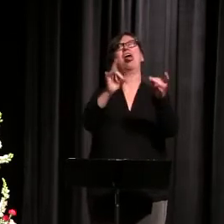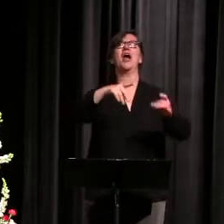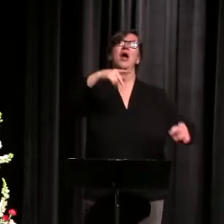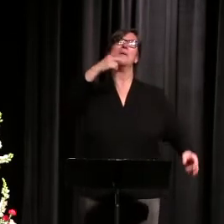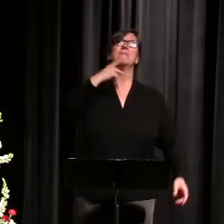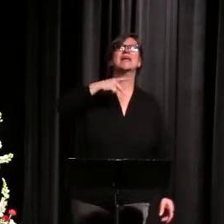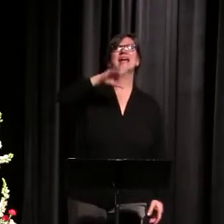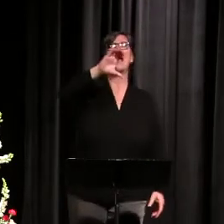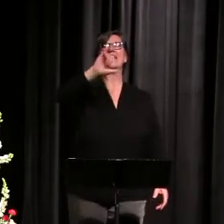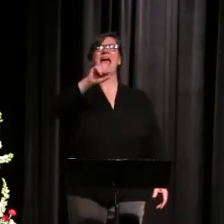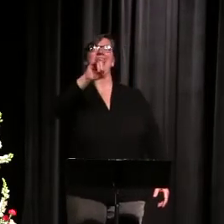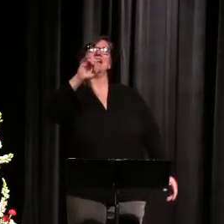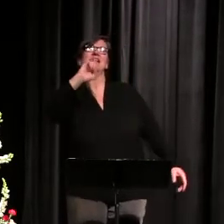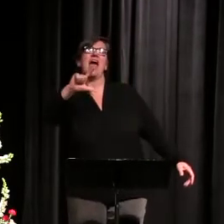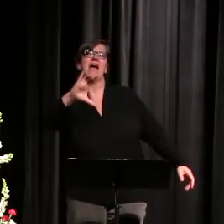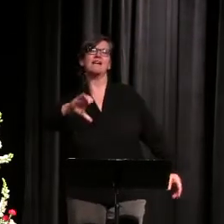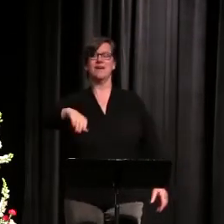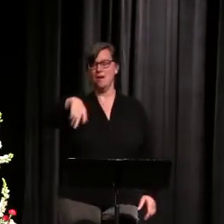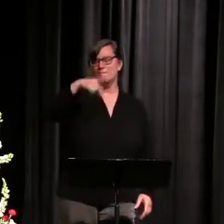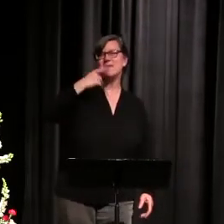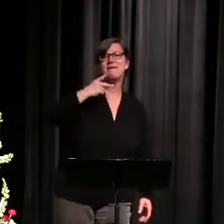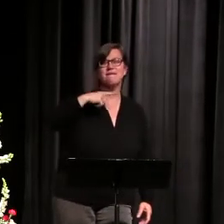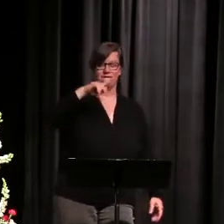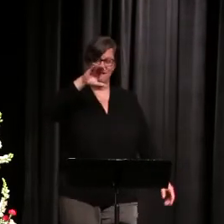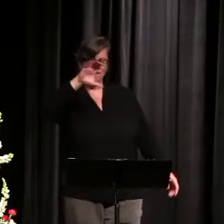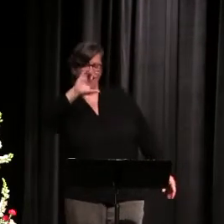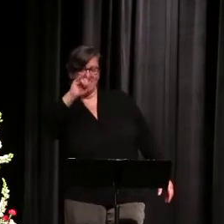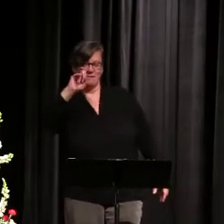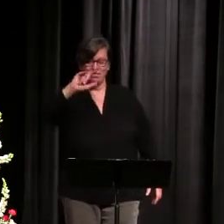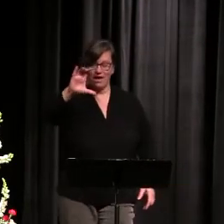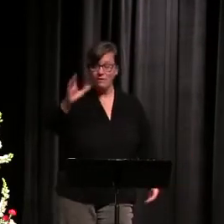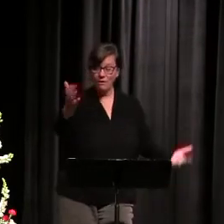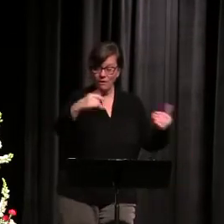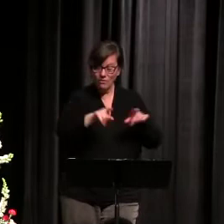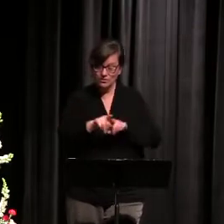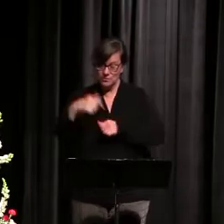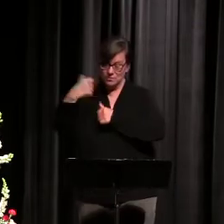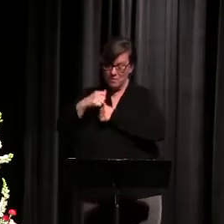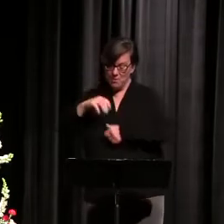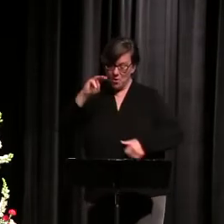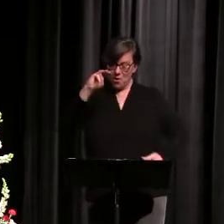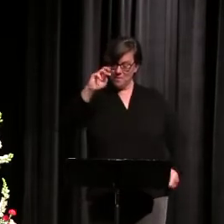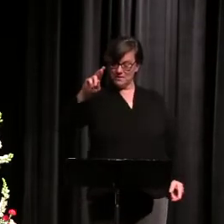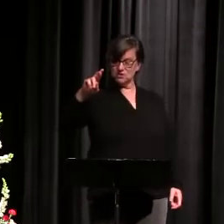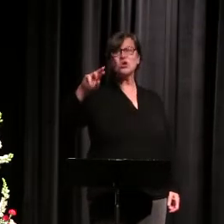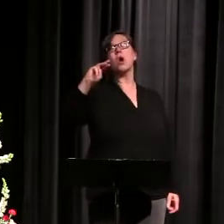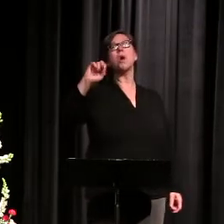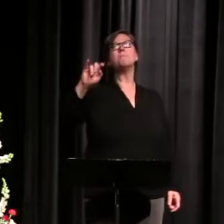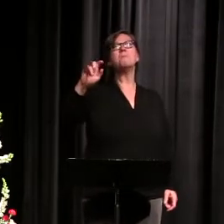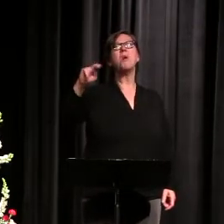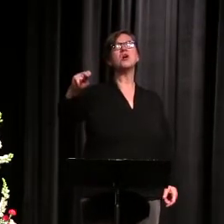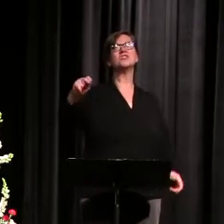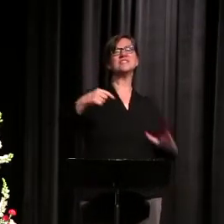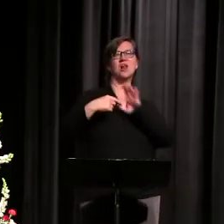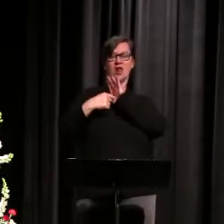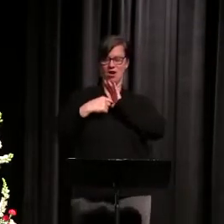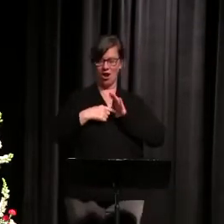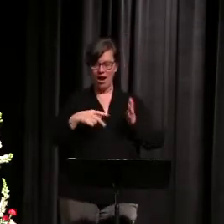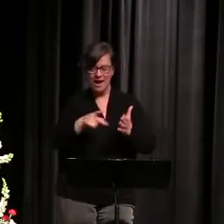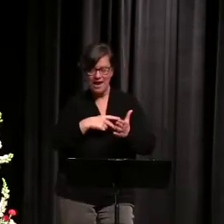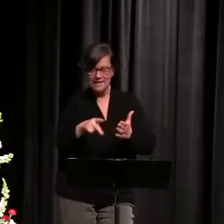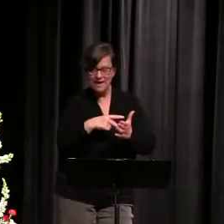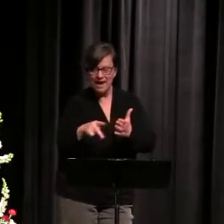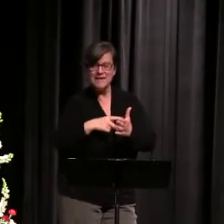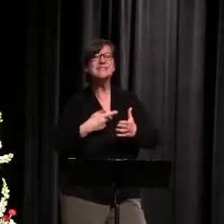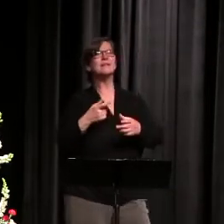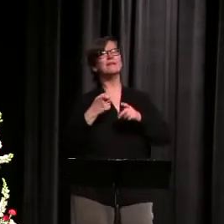watching Mr. Martin show off his amazing math-inspired dance moves the day of prom, eating donuts in the parking lot of the rec center